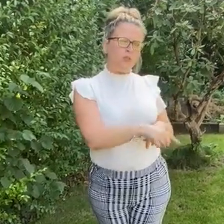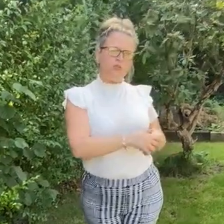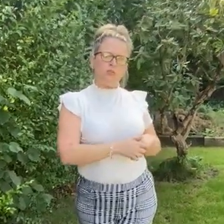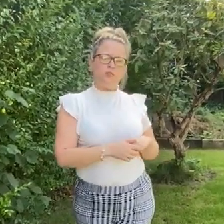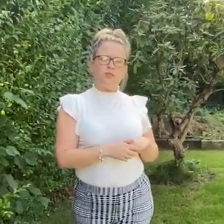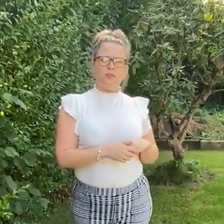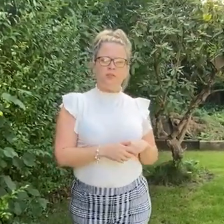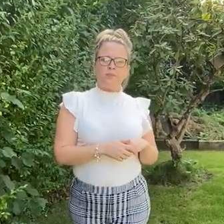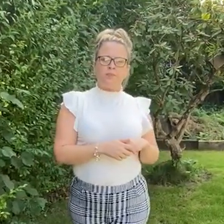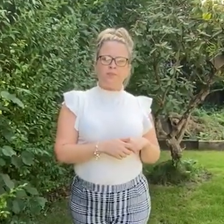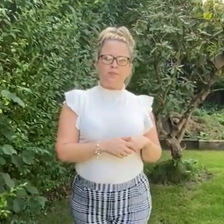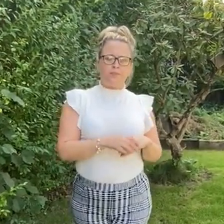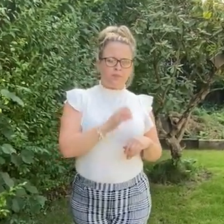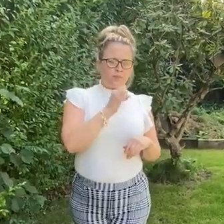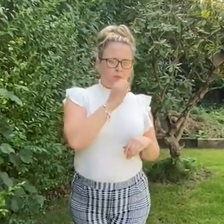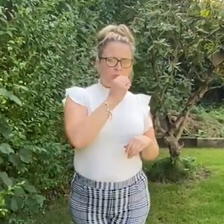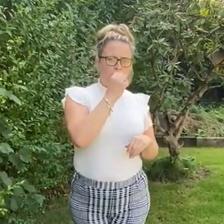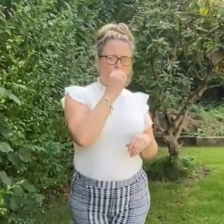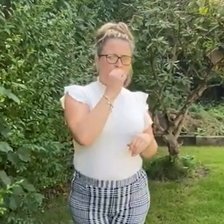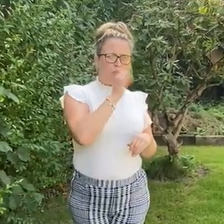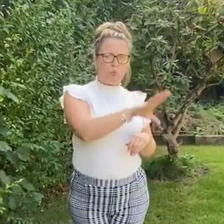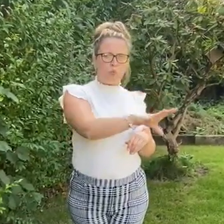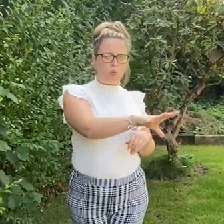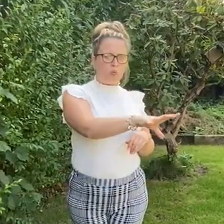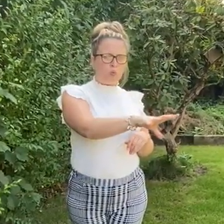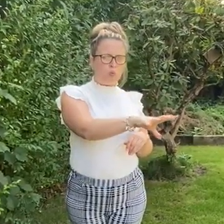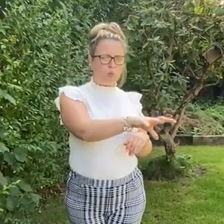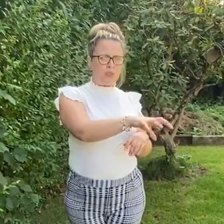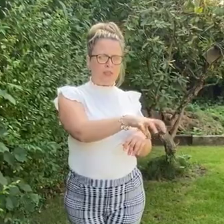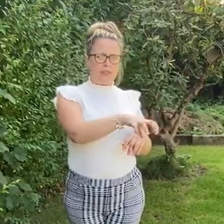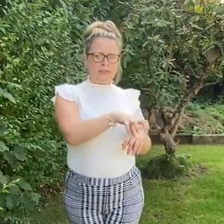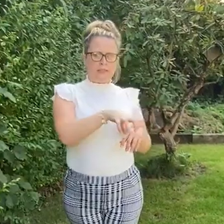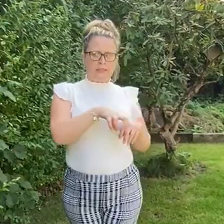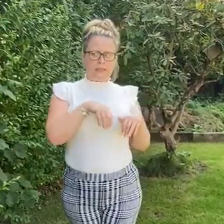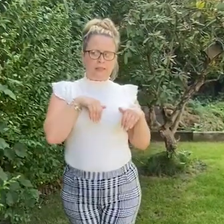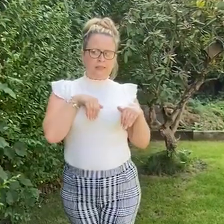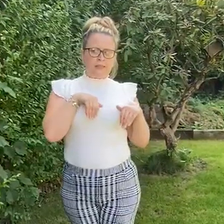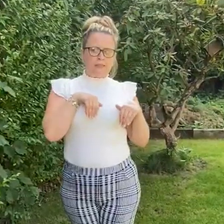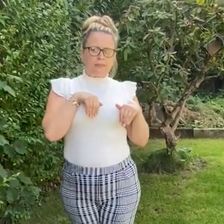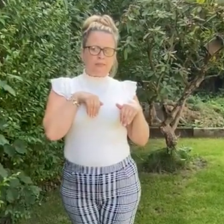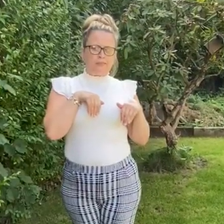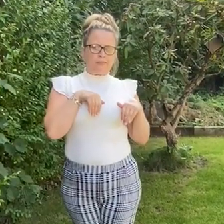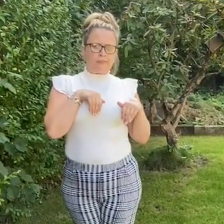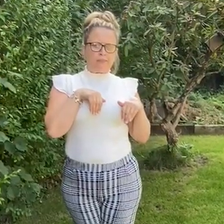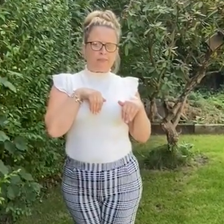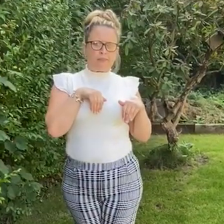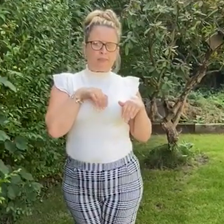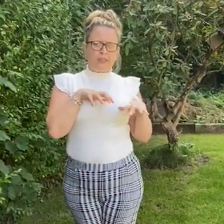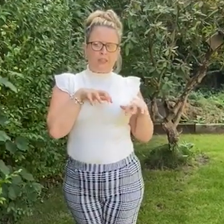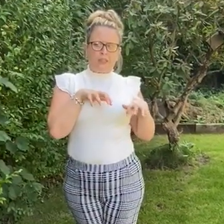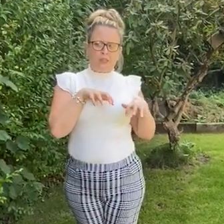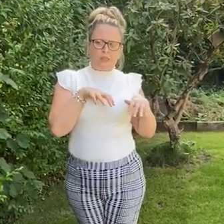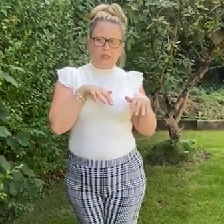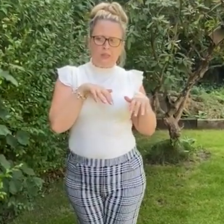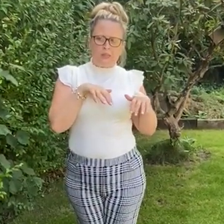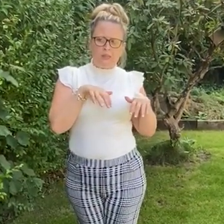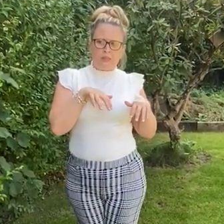The dragon drew back and he started to shake. I'm sorry, he spluttered. I